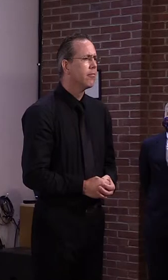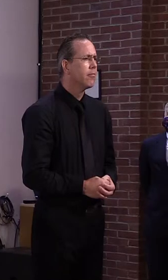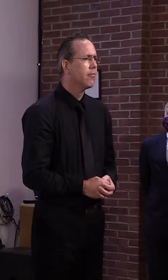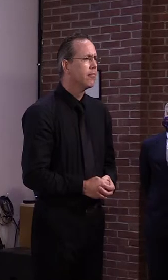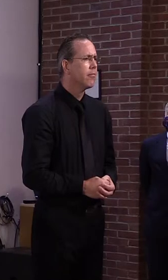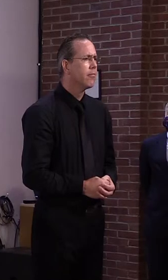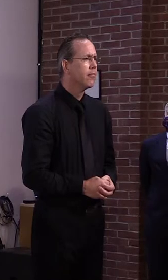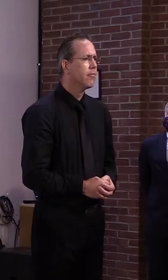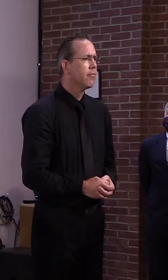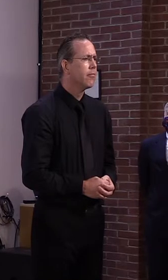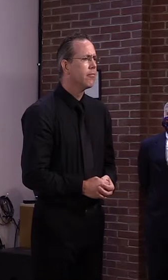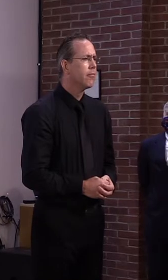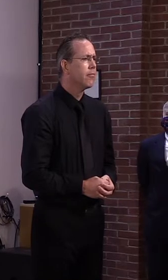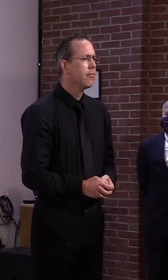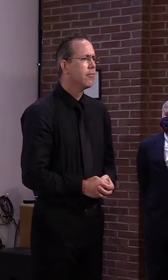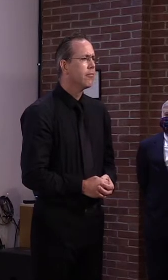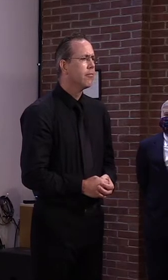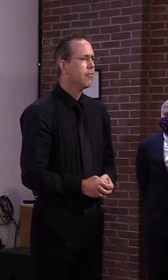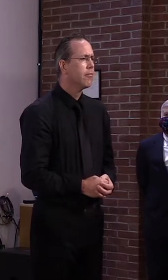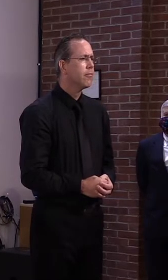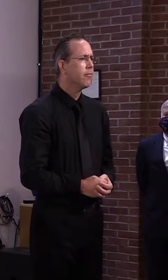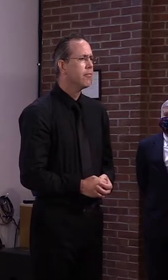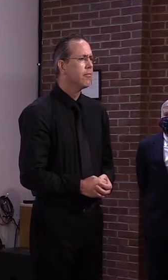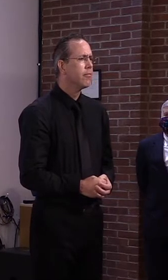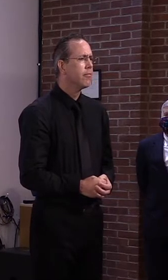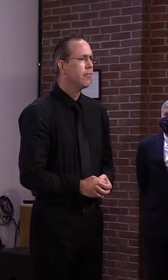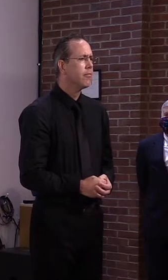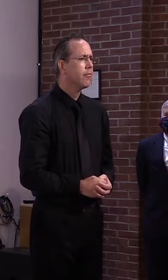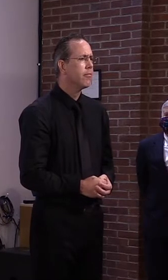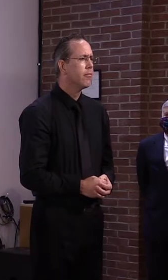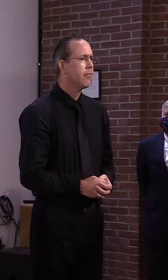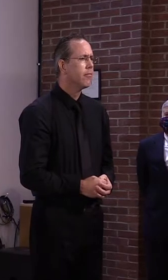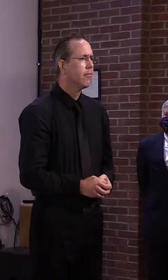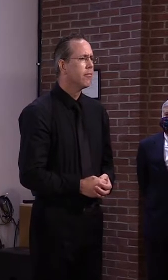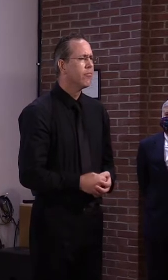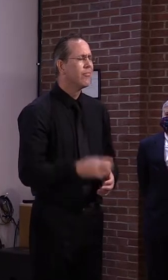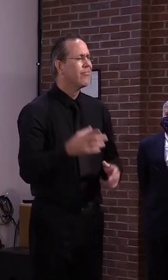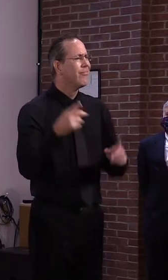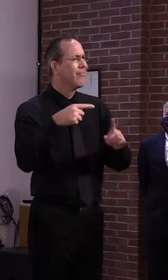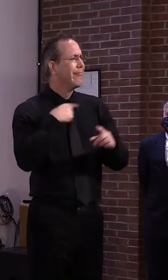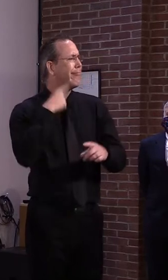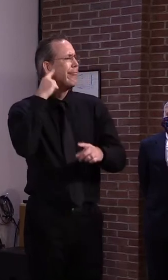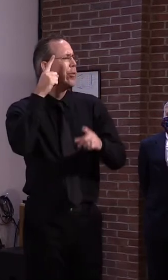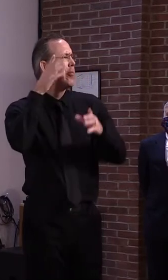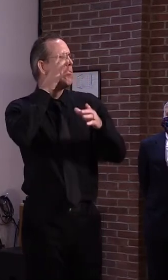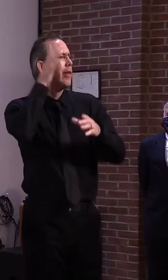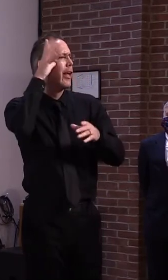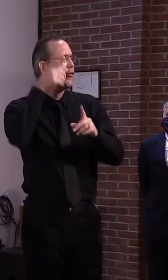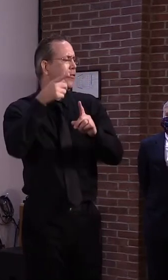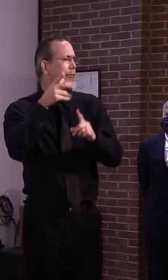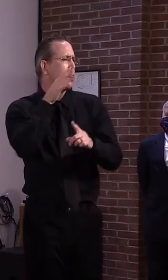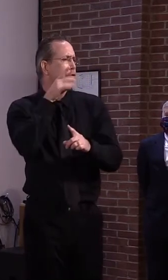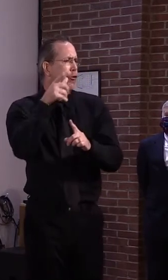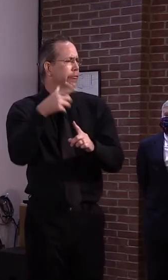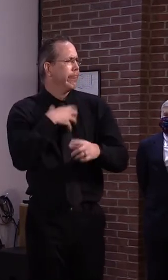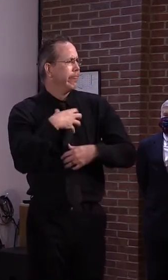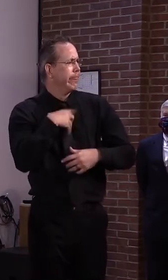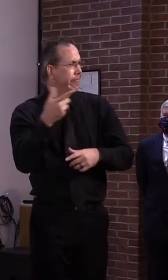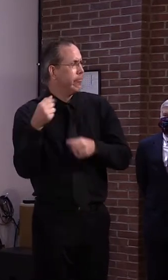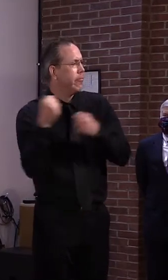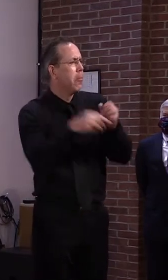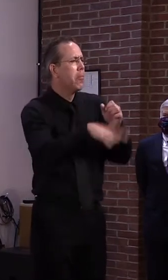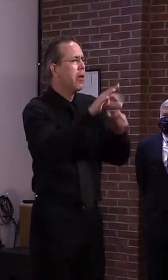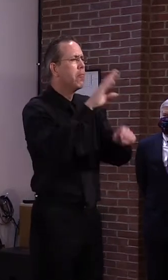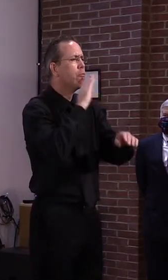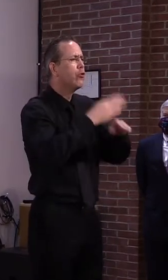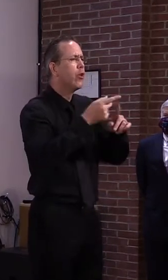cause harm? Dr. Levine, I'll have him answer that, but I